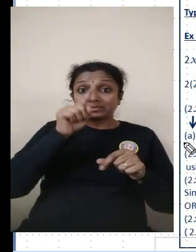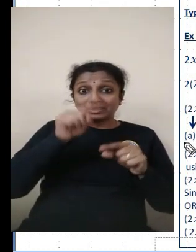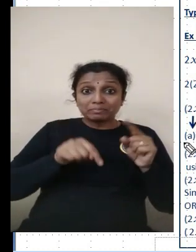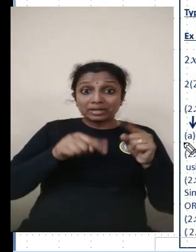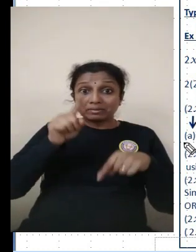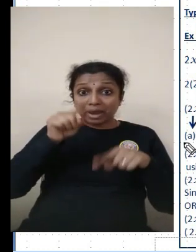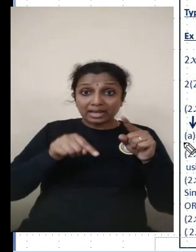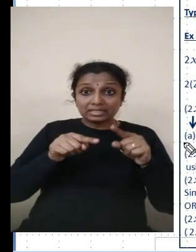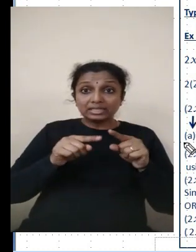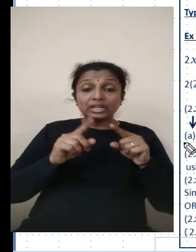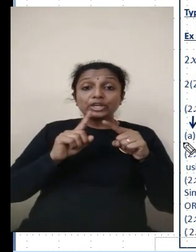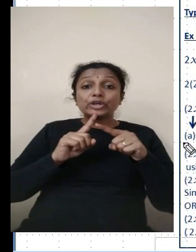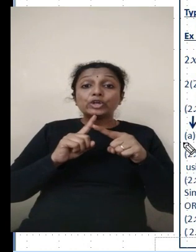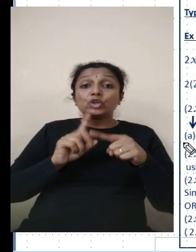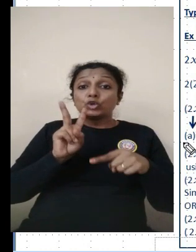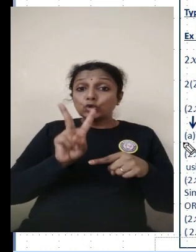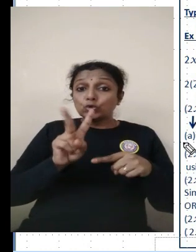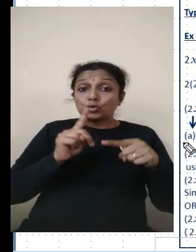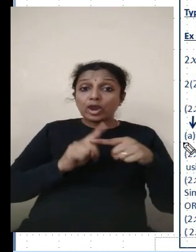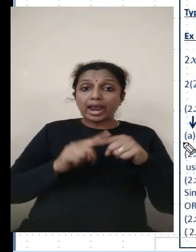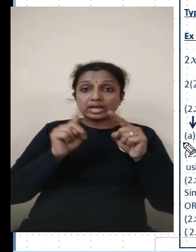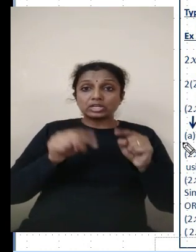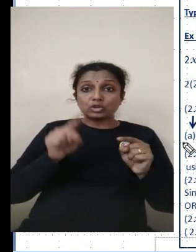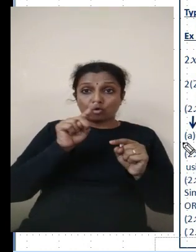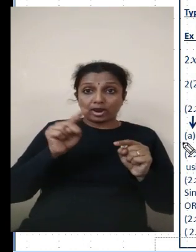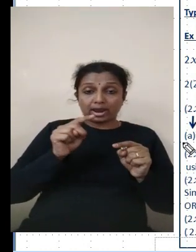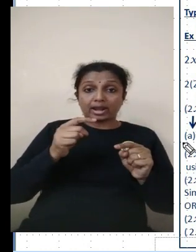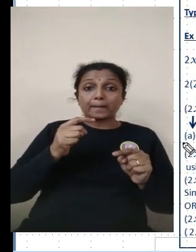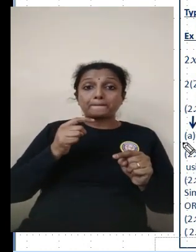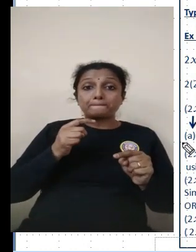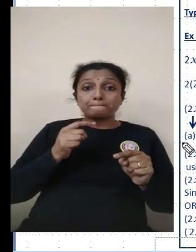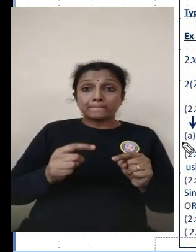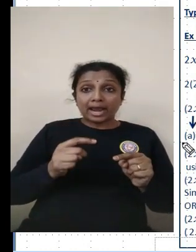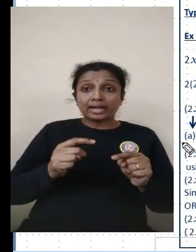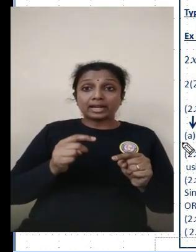minus 14x, that is 2ab is equal to minus